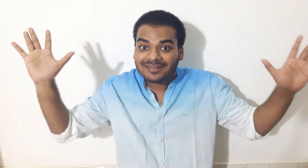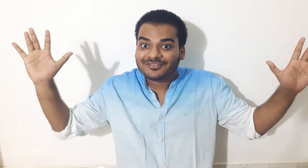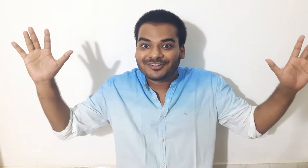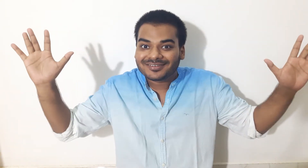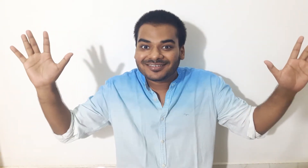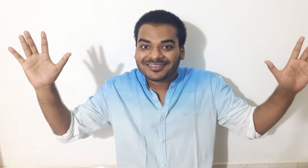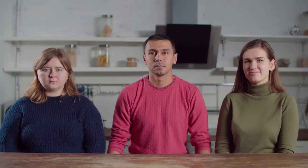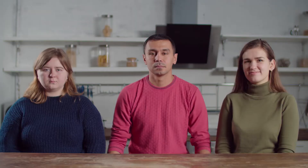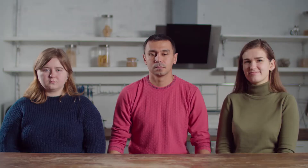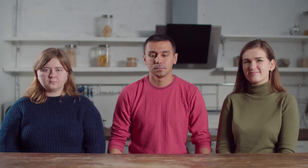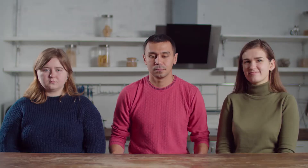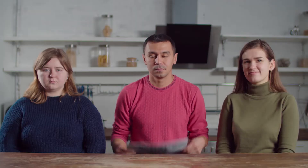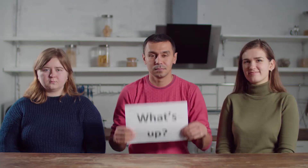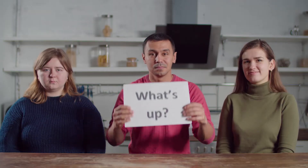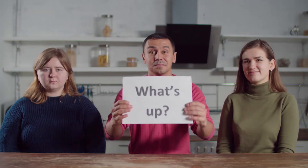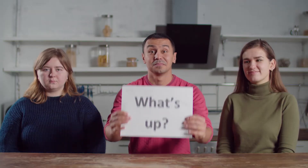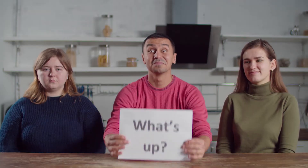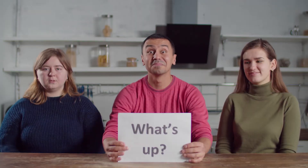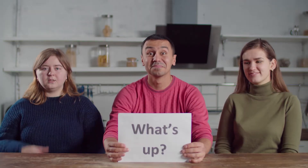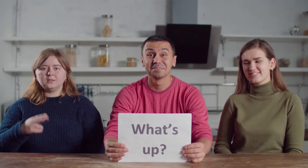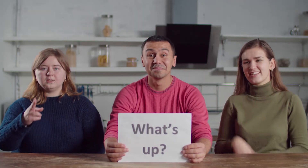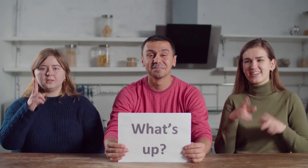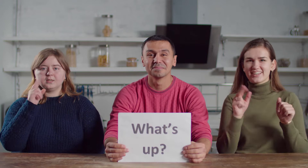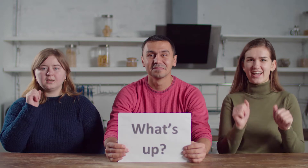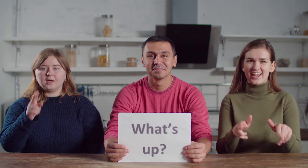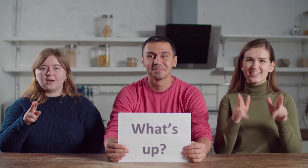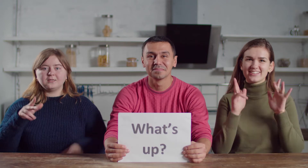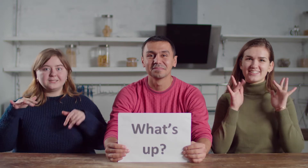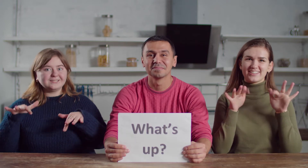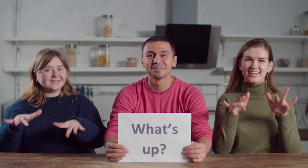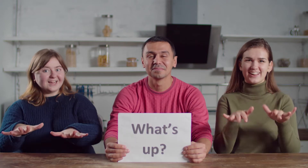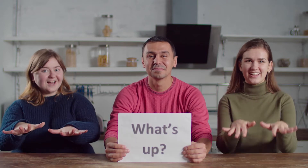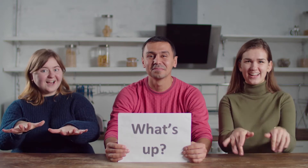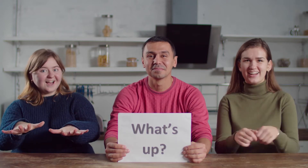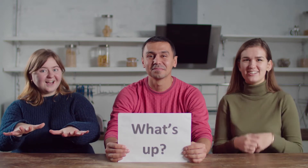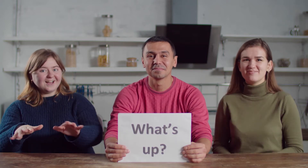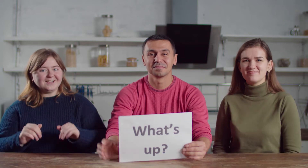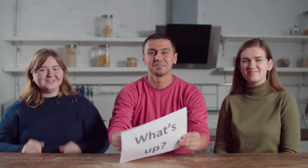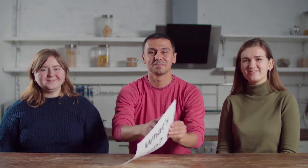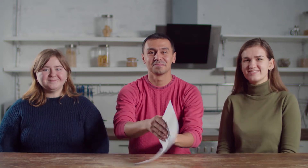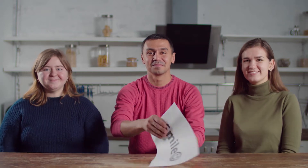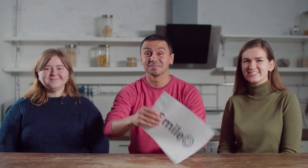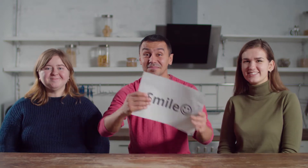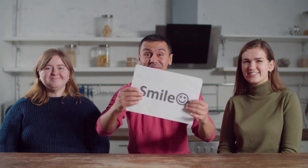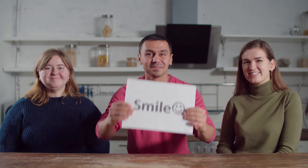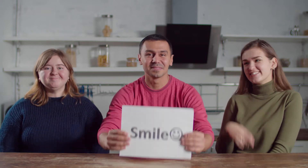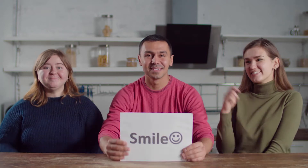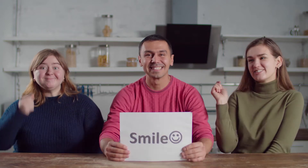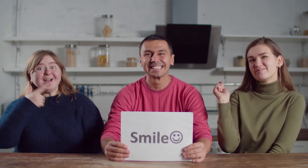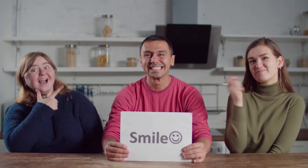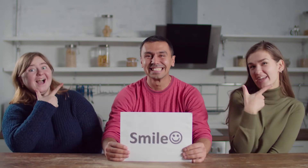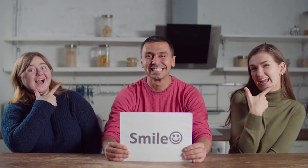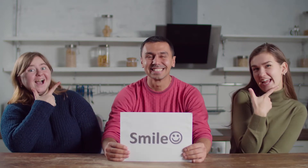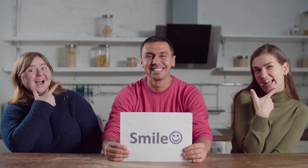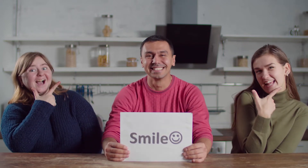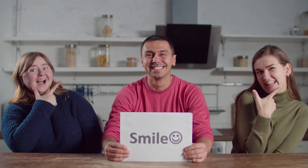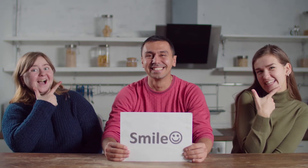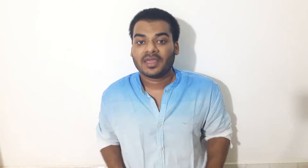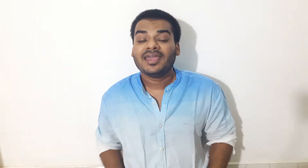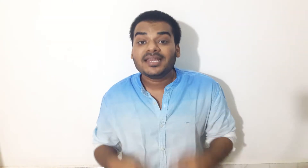hands. So today we will learn about sign language. Sign language comes as a miraculous aid to deaf and dumb people. It